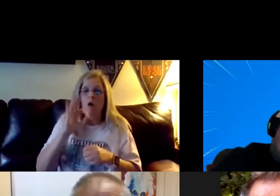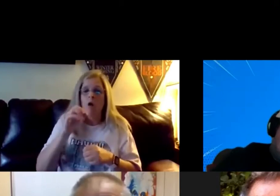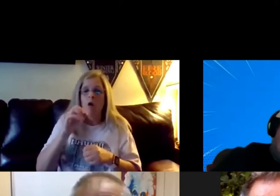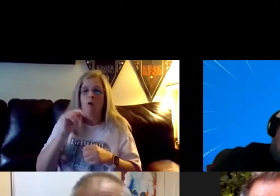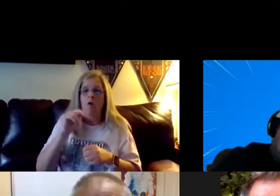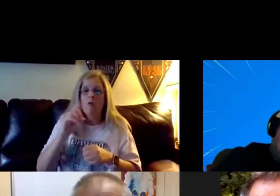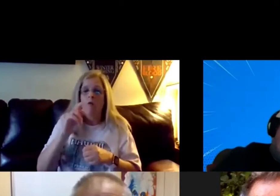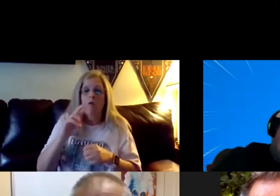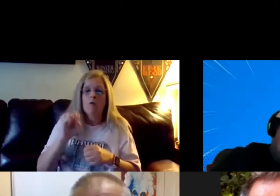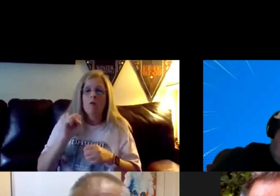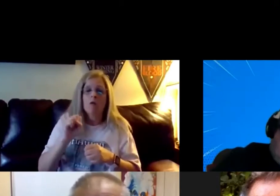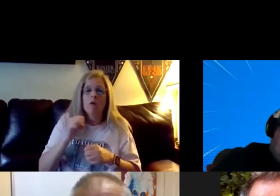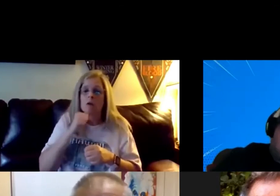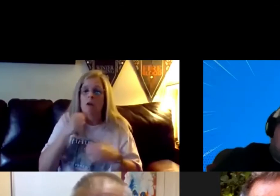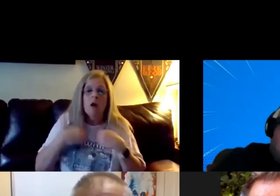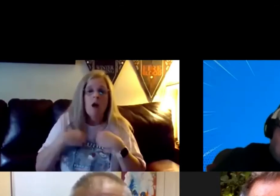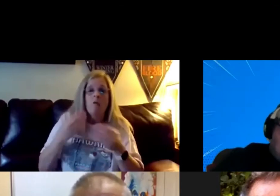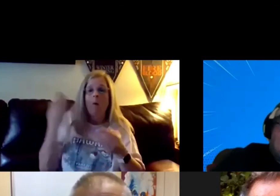didn't even have a back office. So